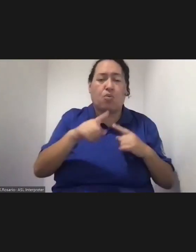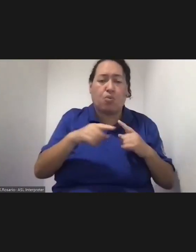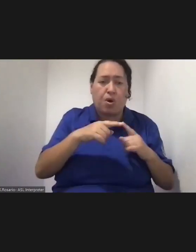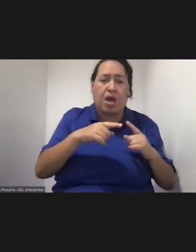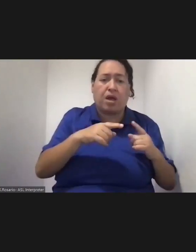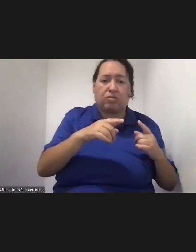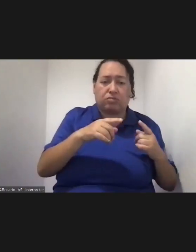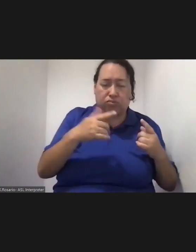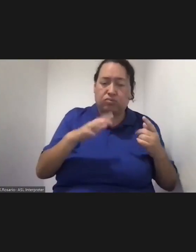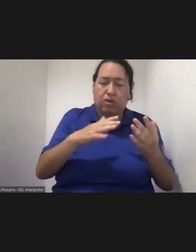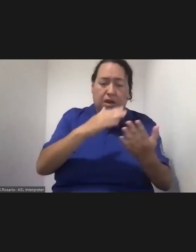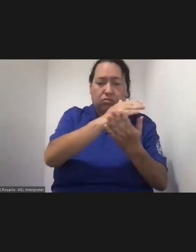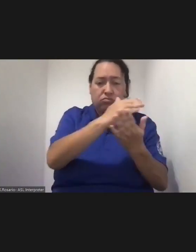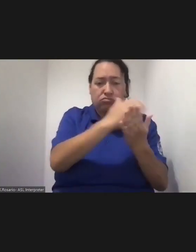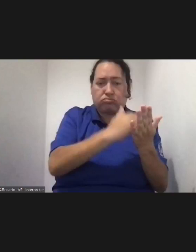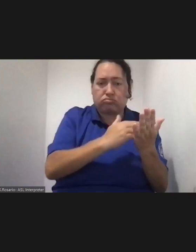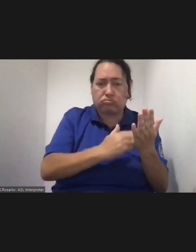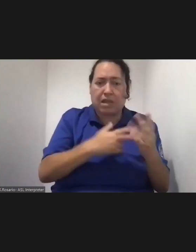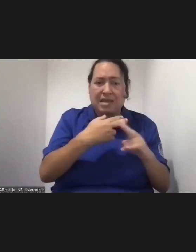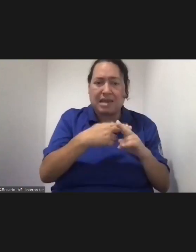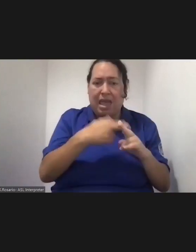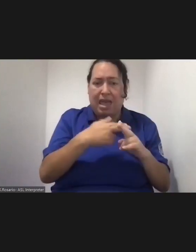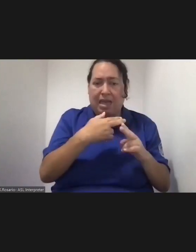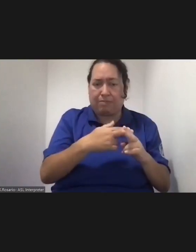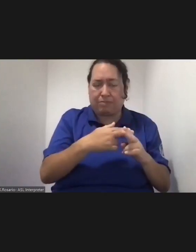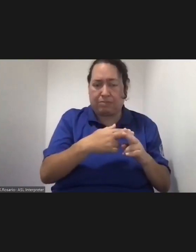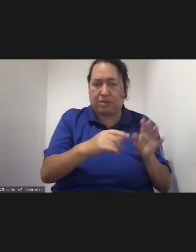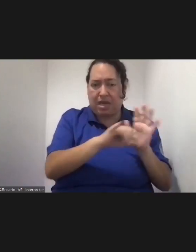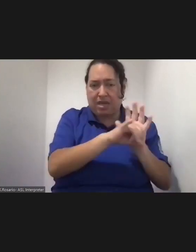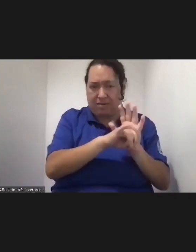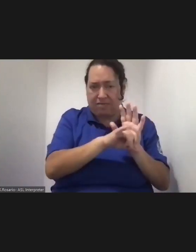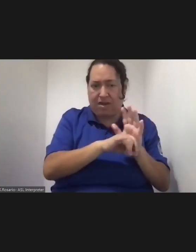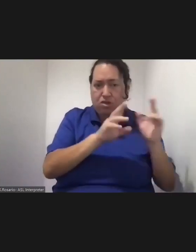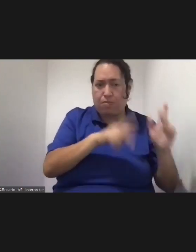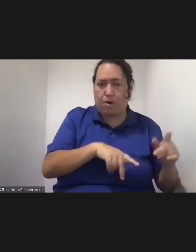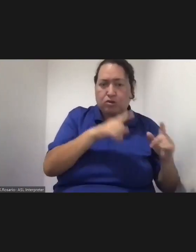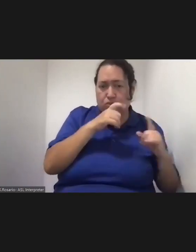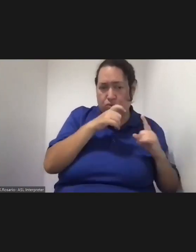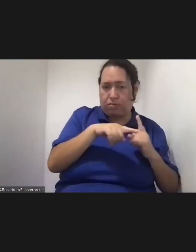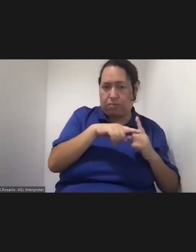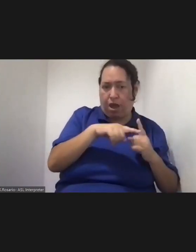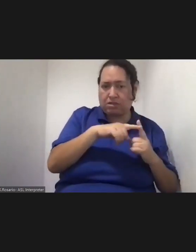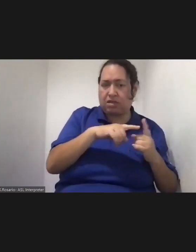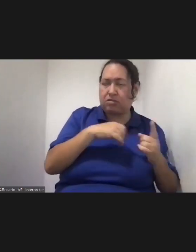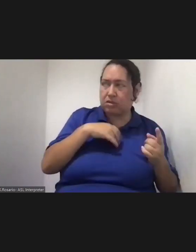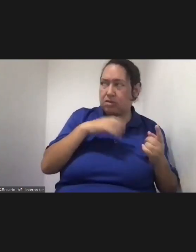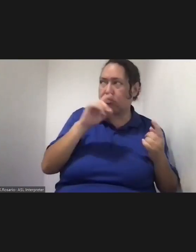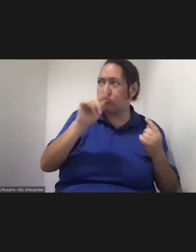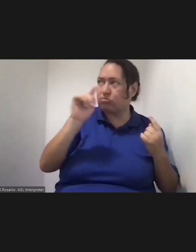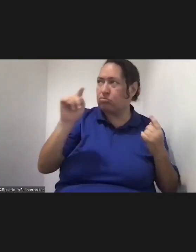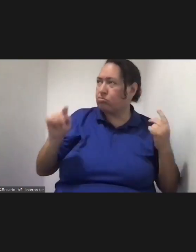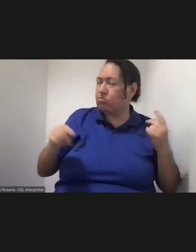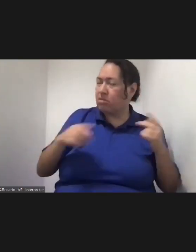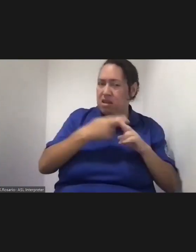were identified by the person who tested positive. So if you look at the